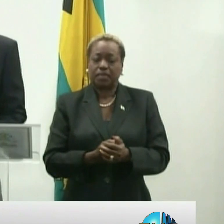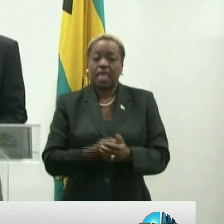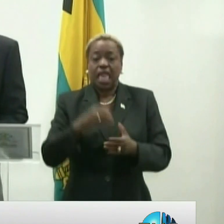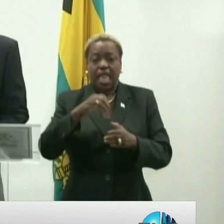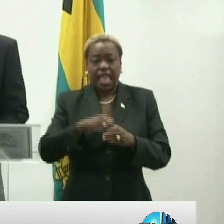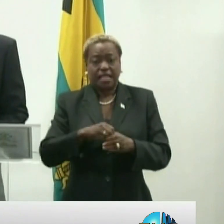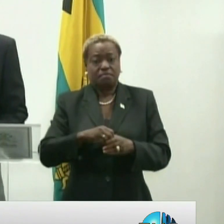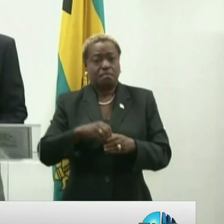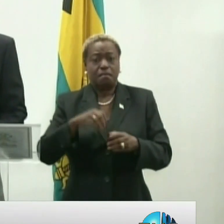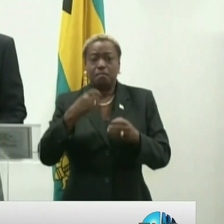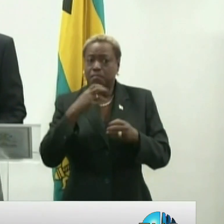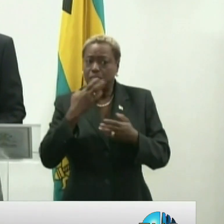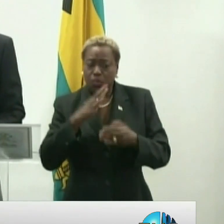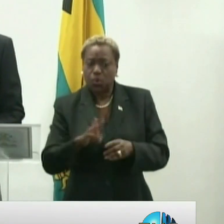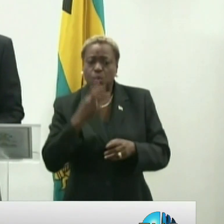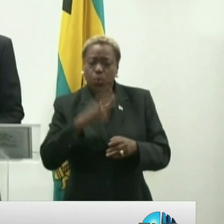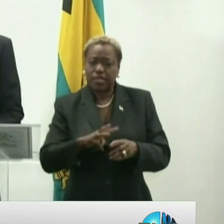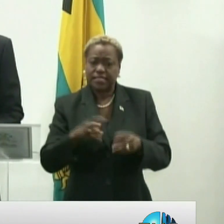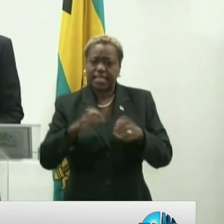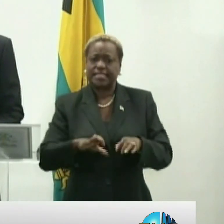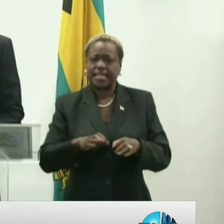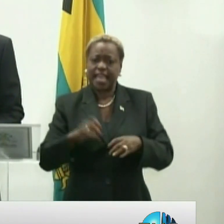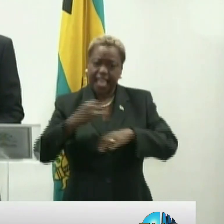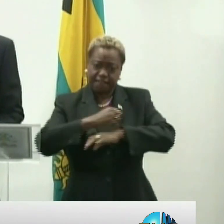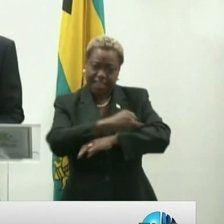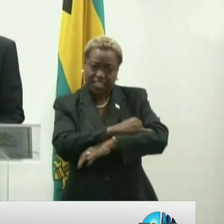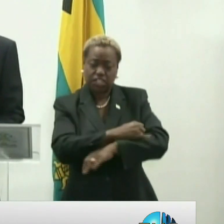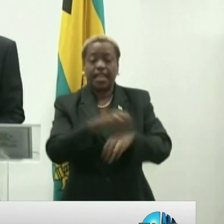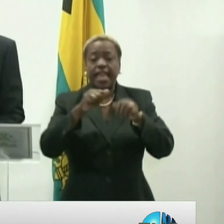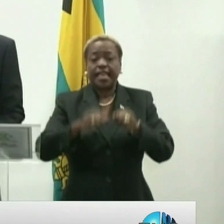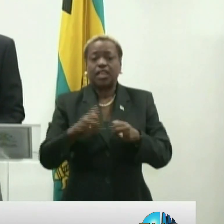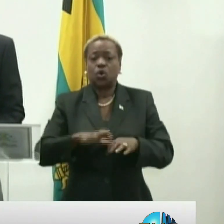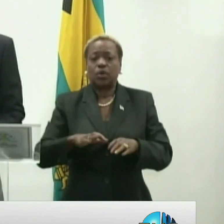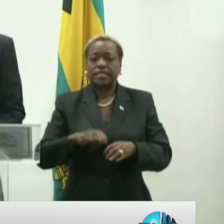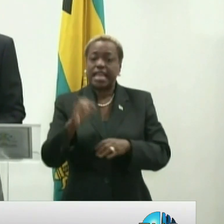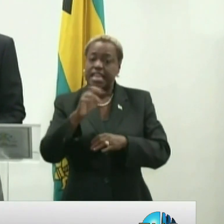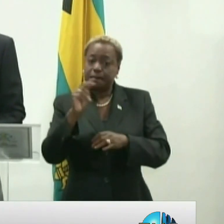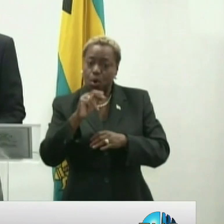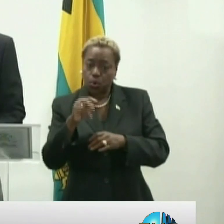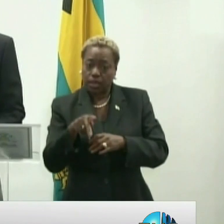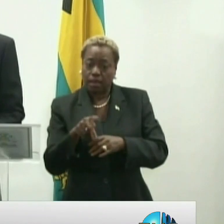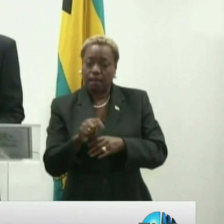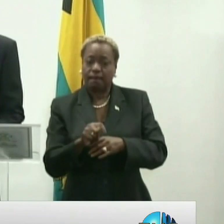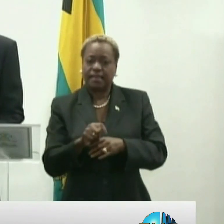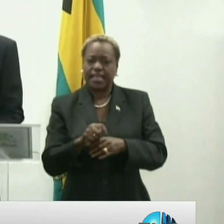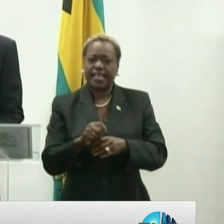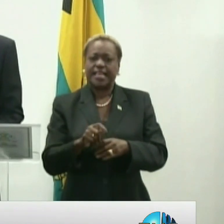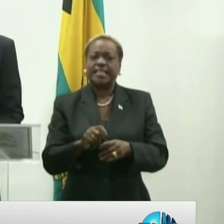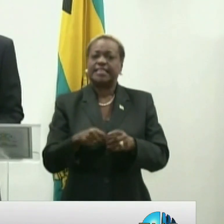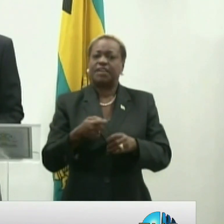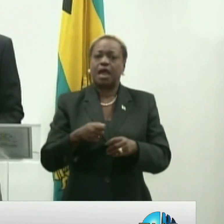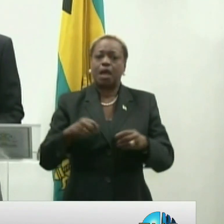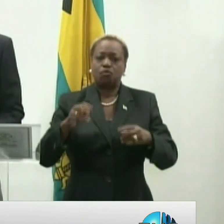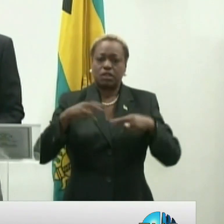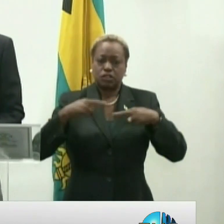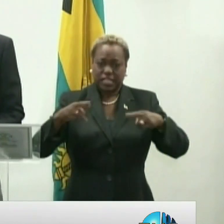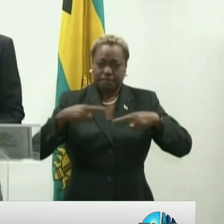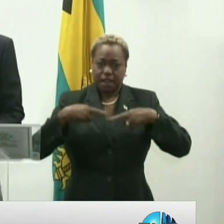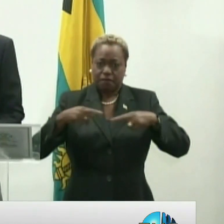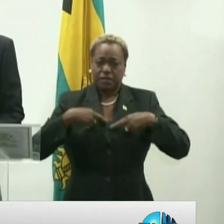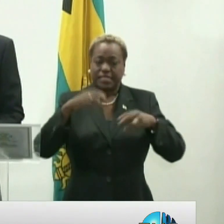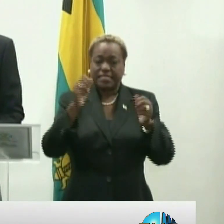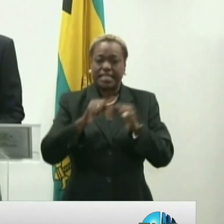In more severe cases, infection can cause pneumonia, severe acute